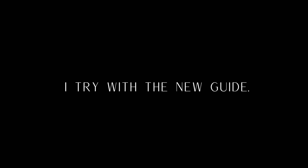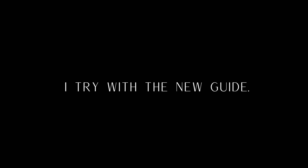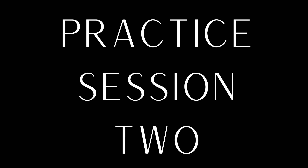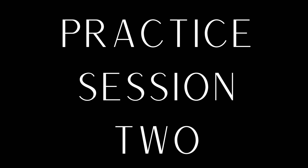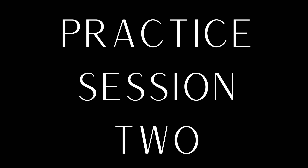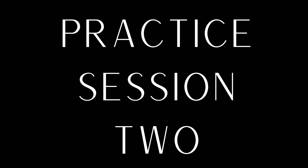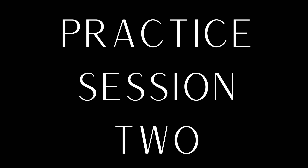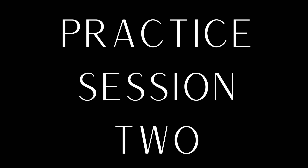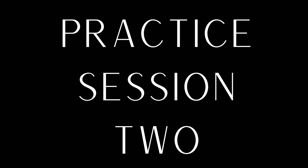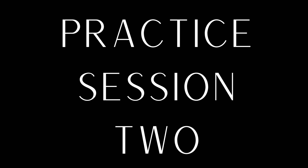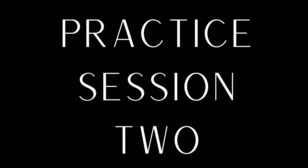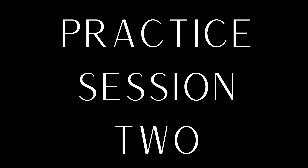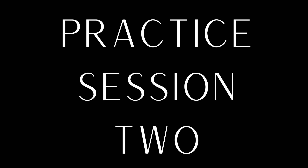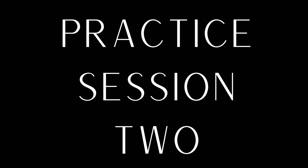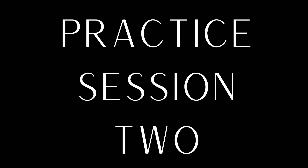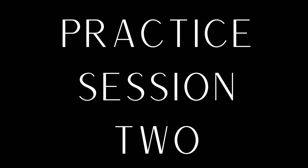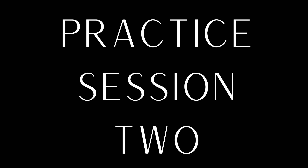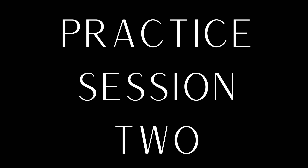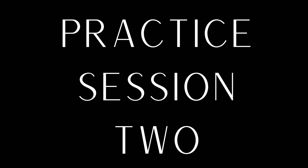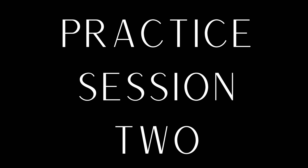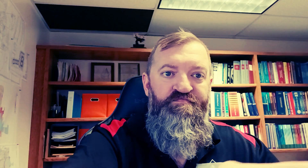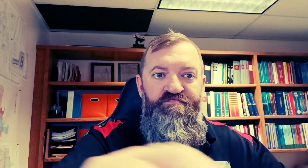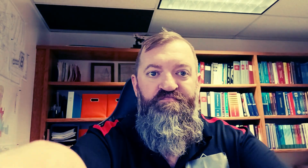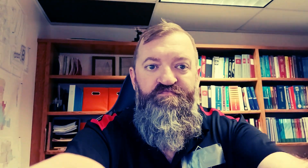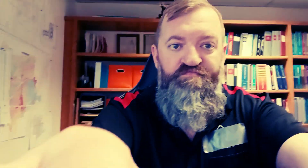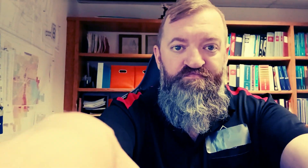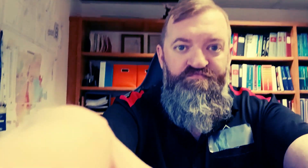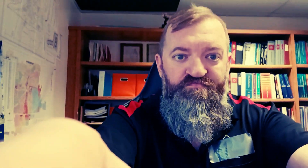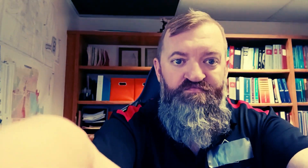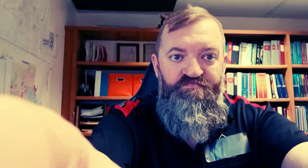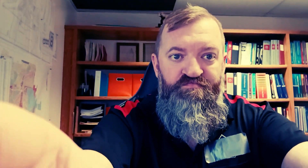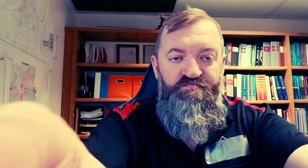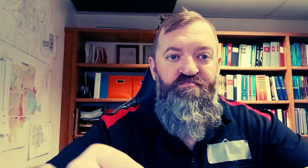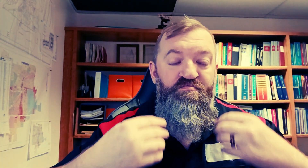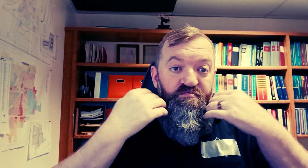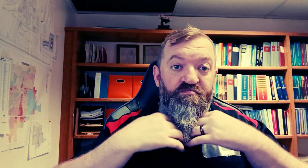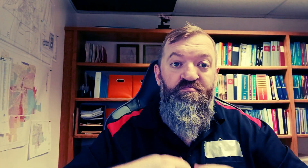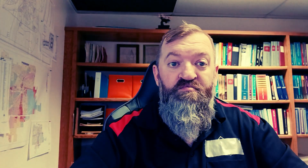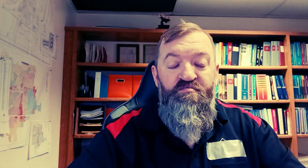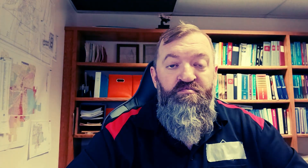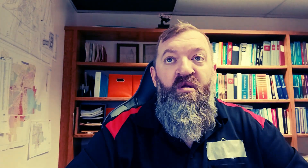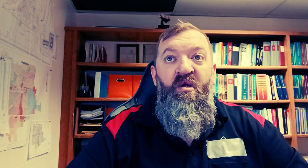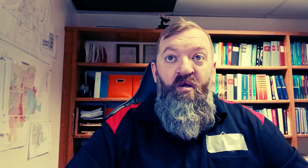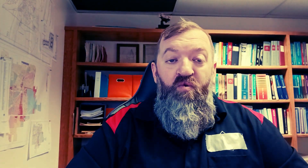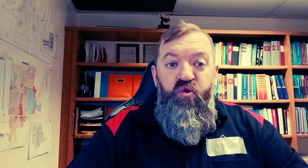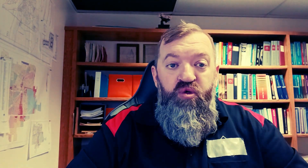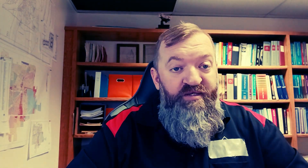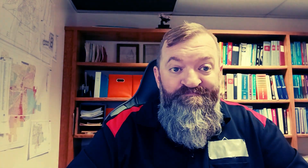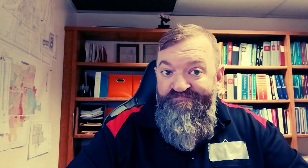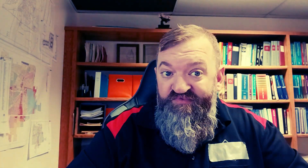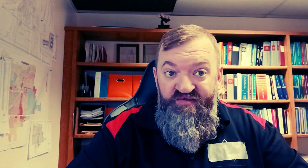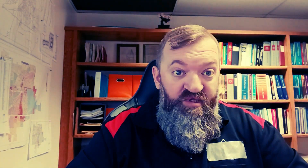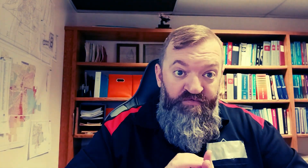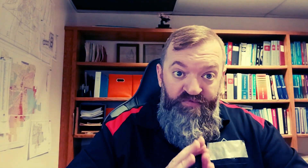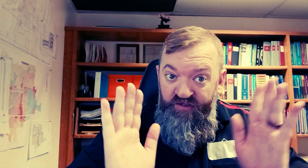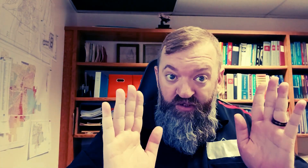So session 2 was with a different resource. I was still looking directly at the resource and copying